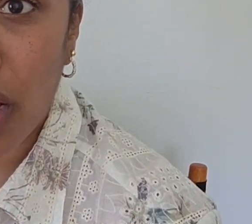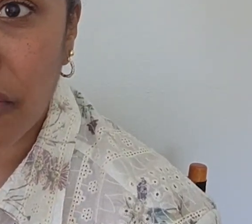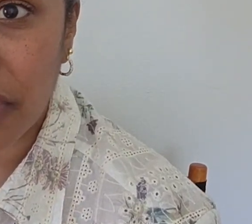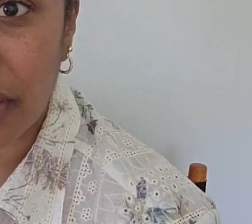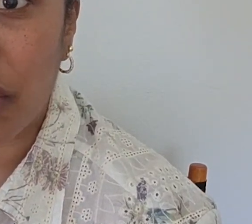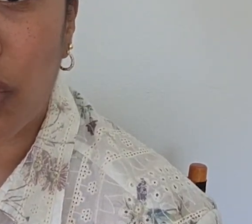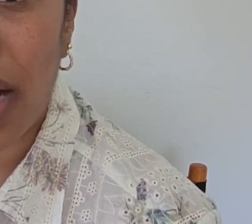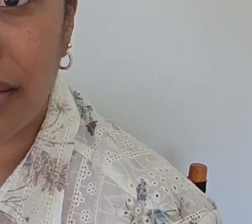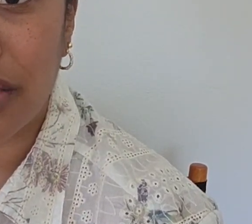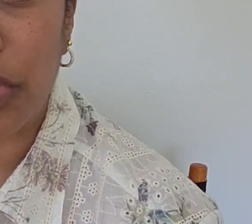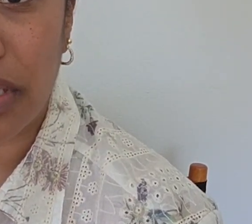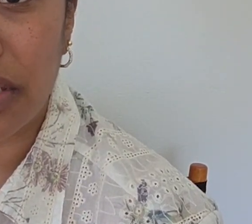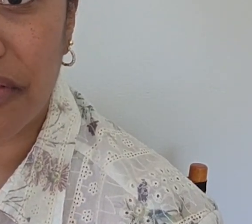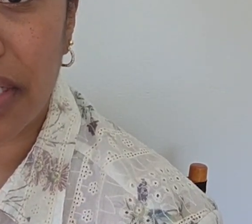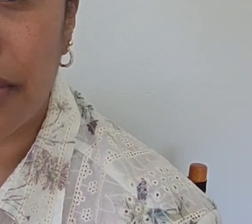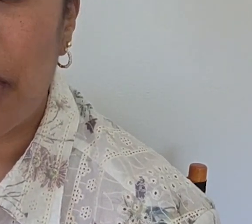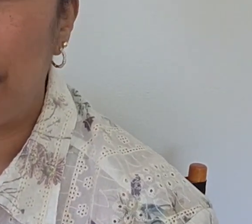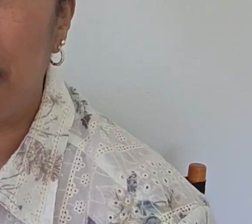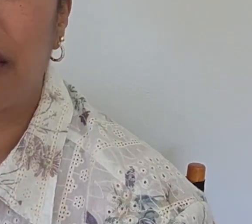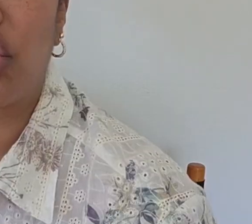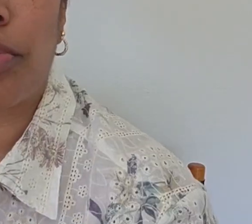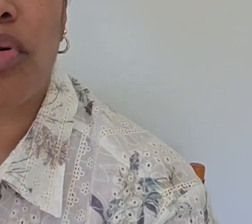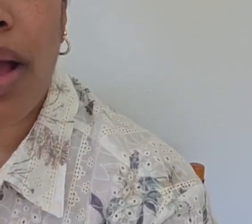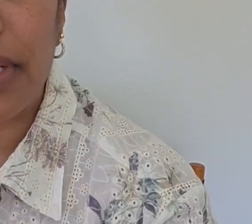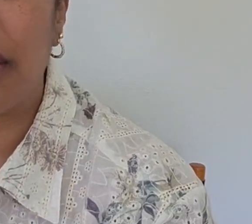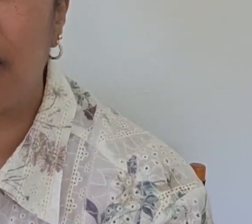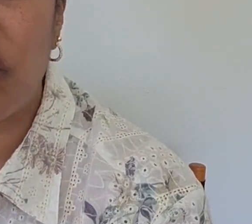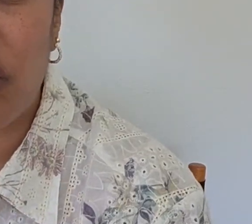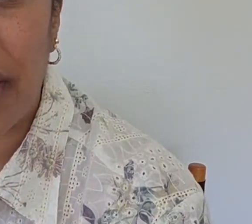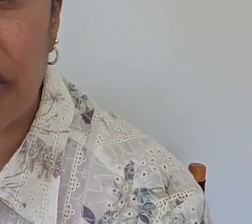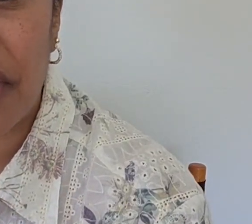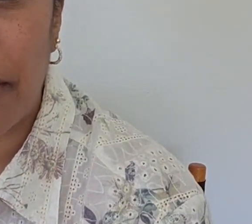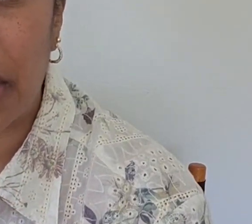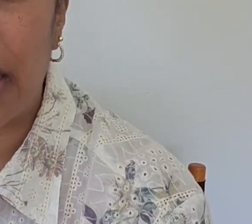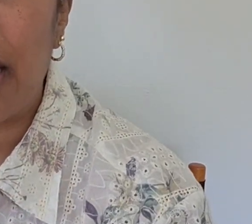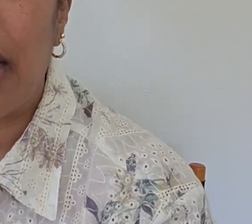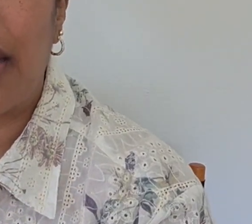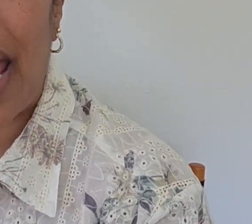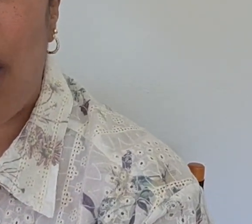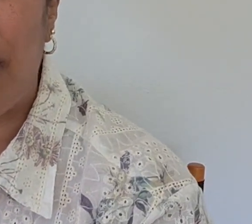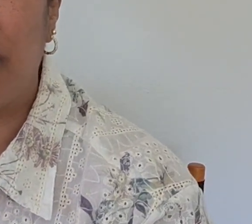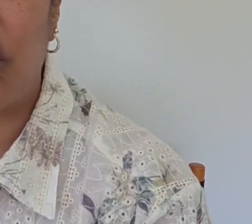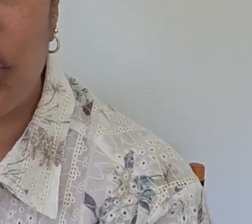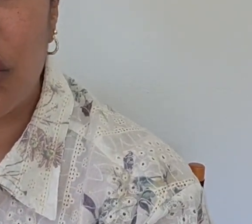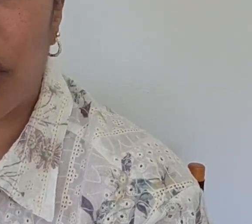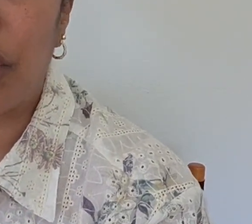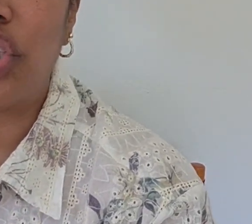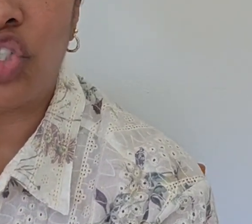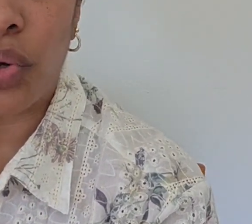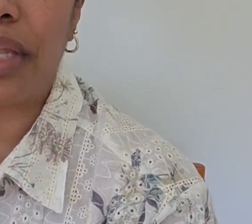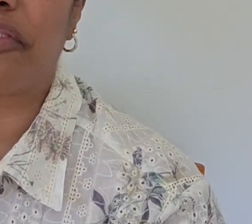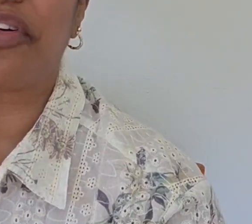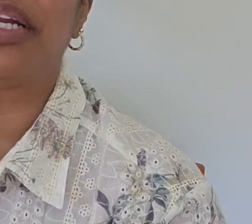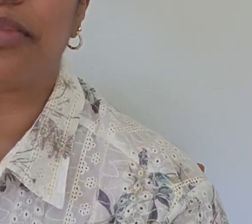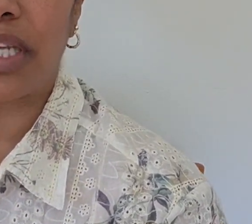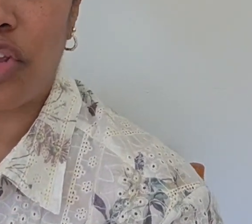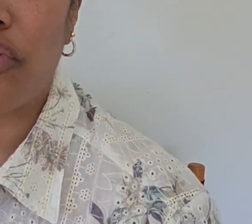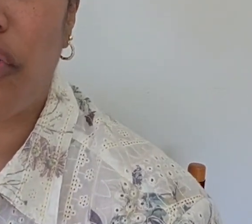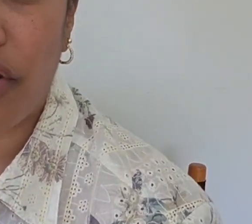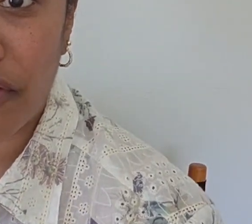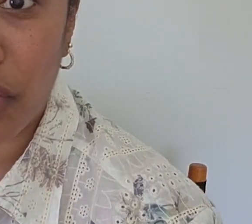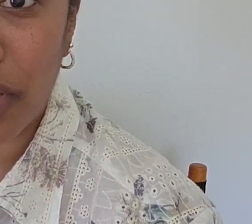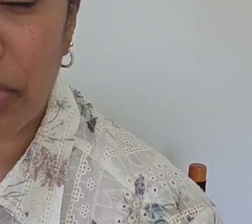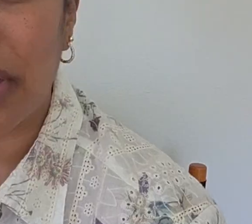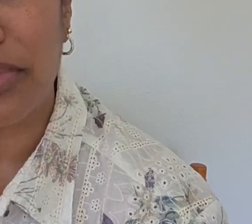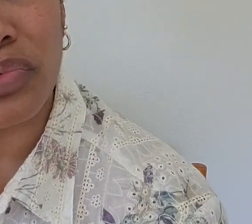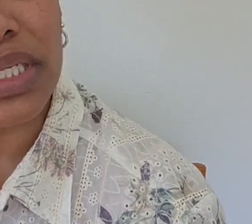intergenerational conflict that arises because of it. Being such a prominent civil rights family, now having children that are enjoying the freedoms that you